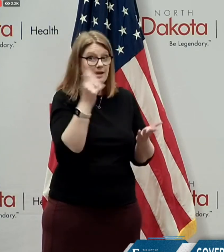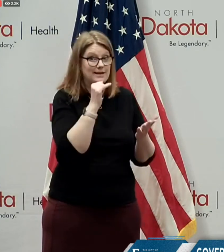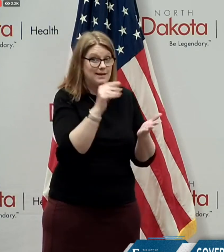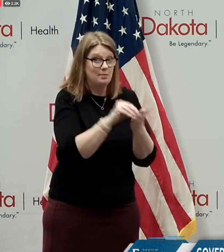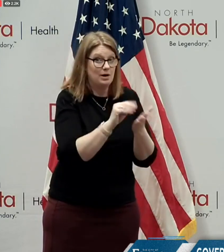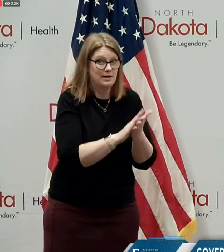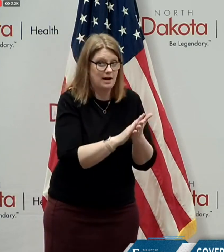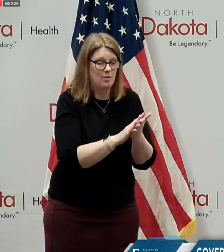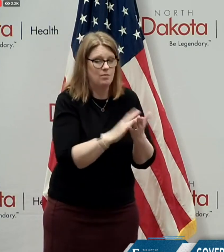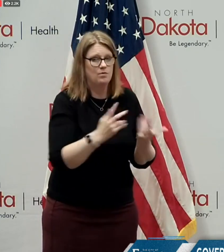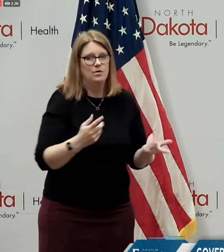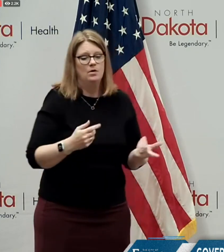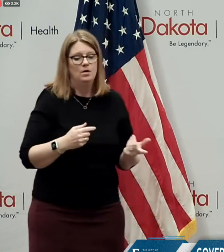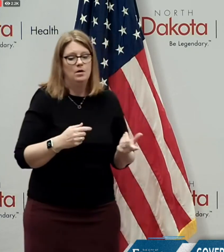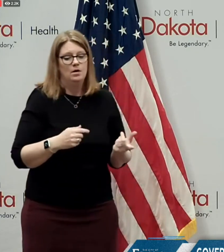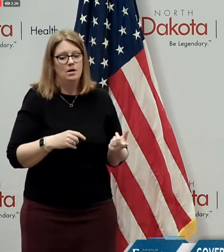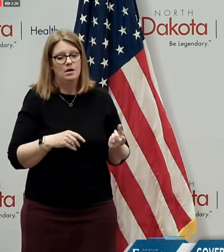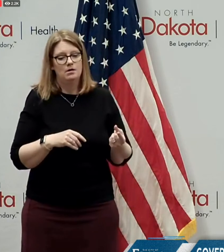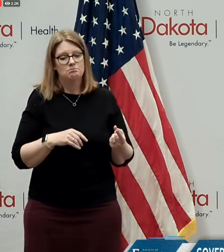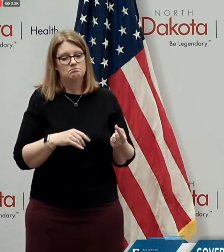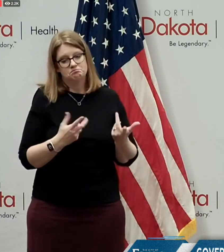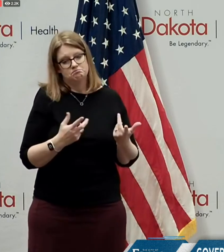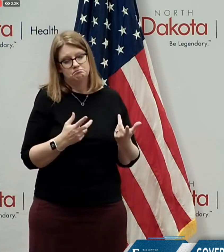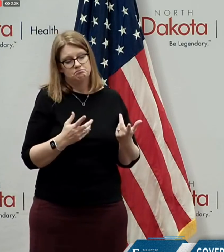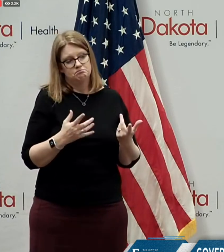we do have equal